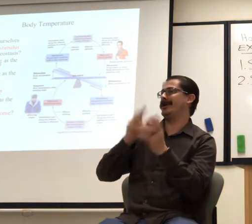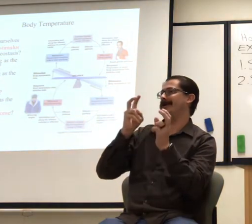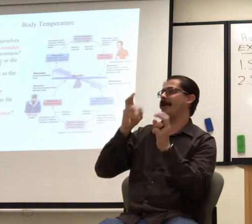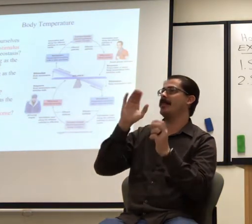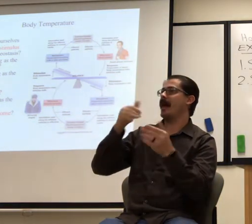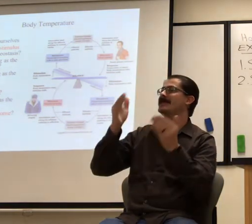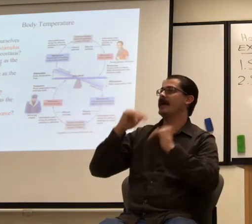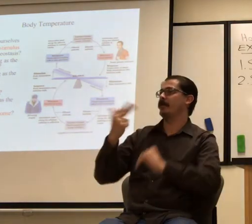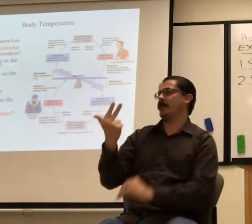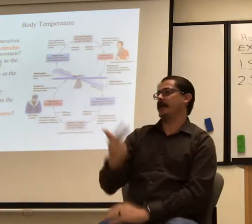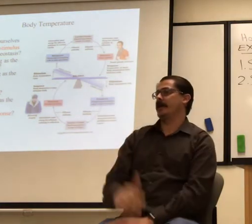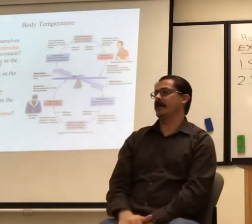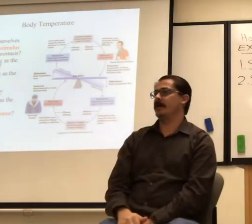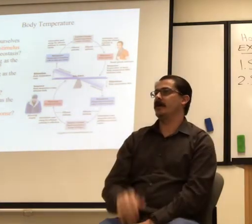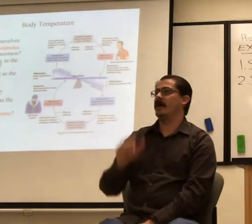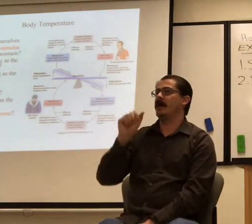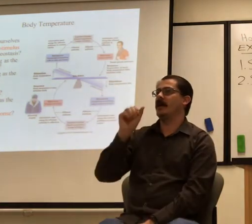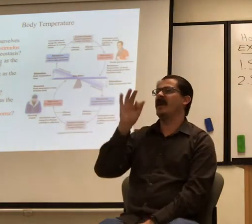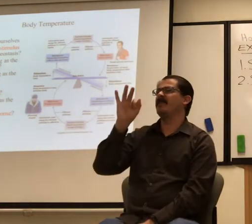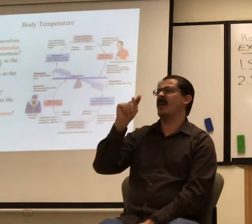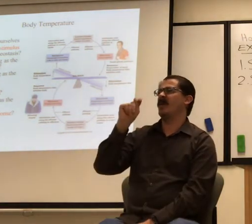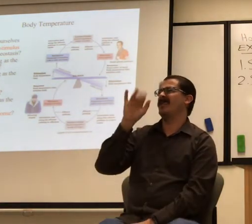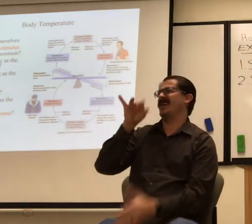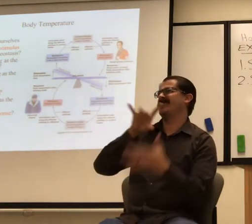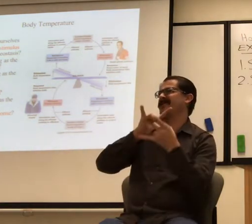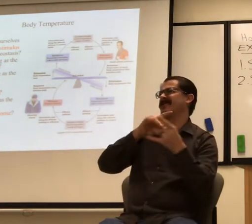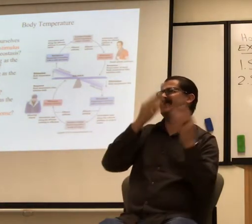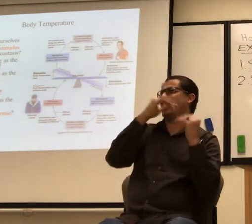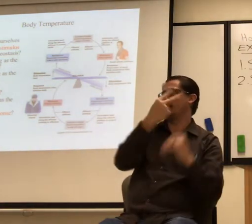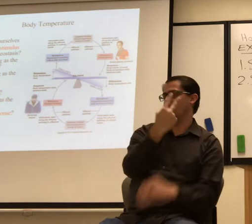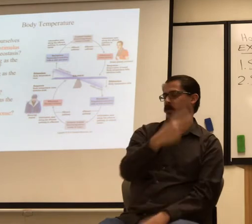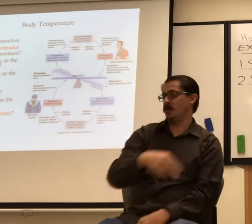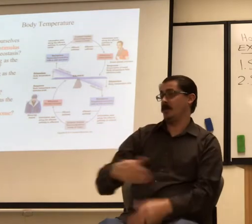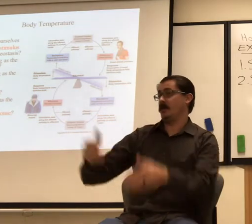I'll list afferent pathway under step two.